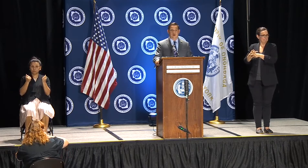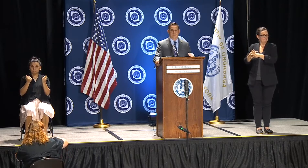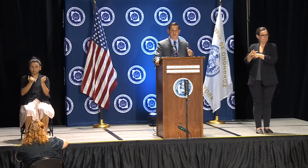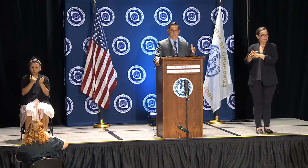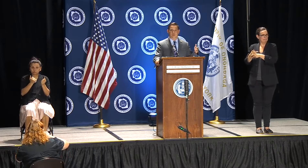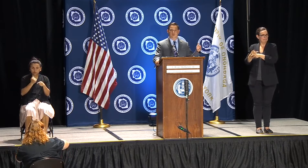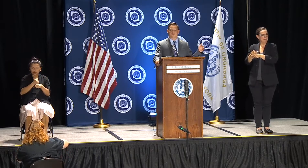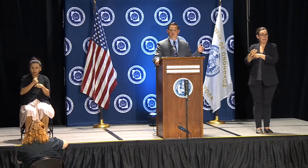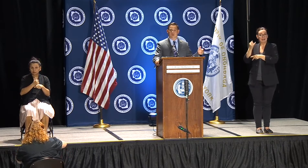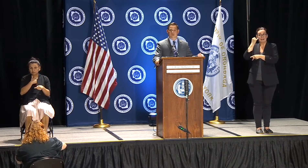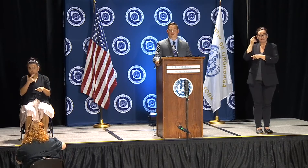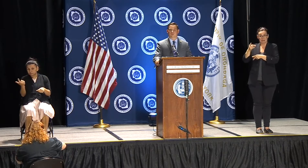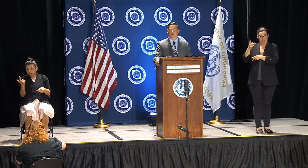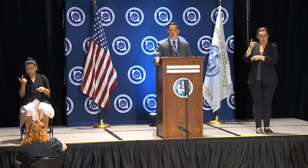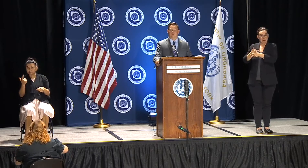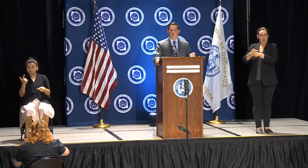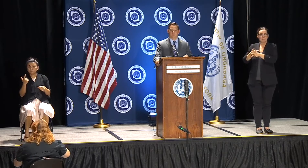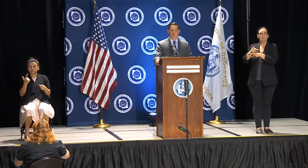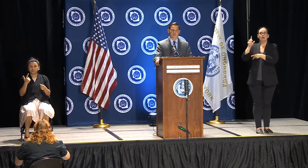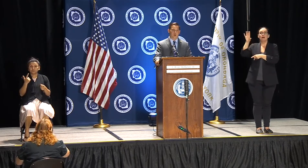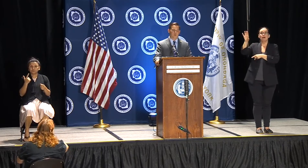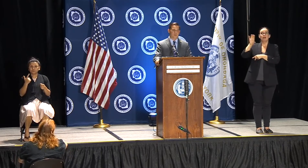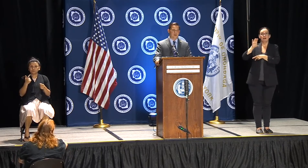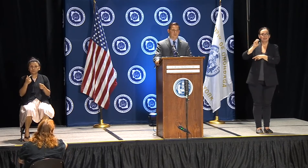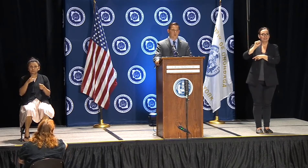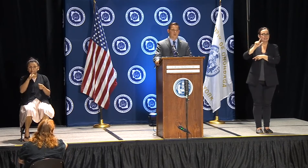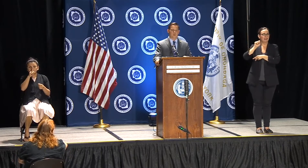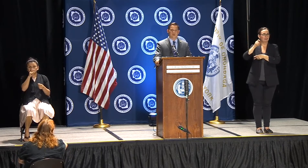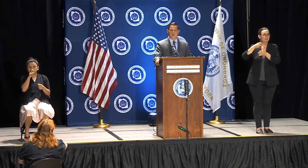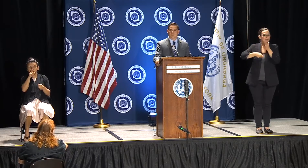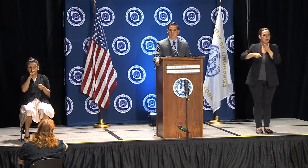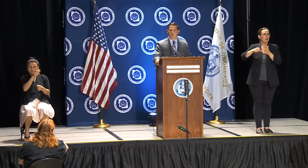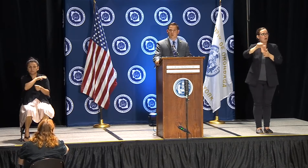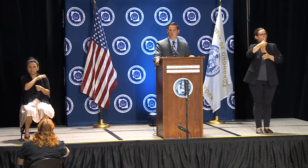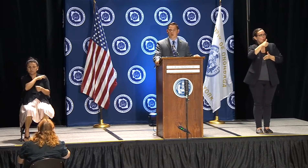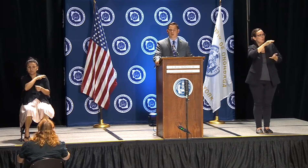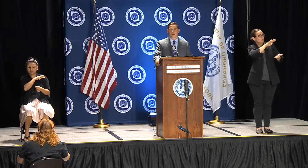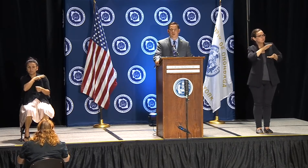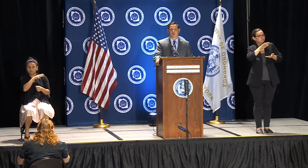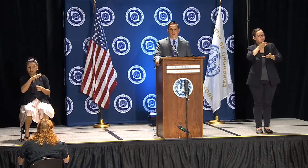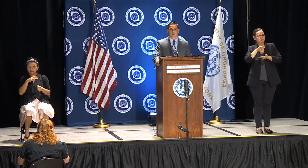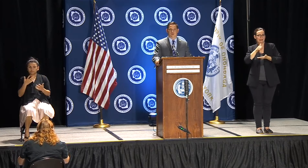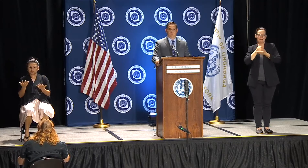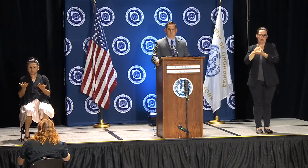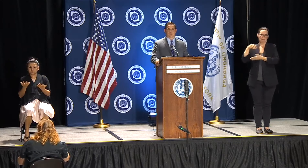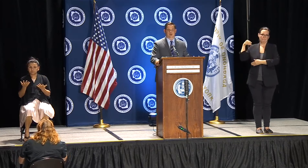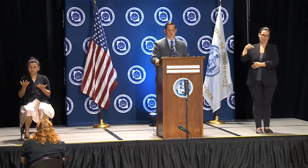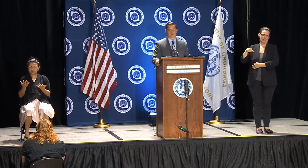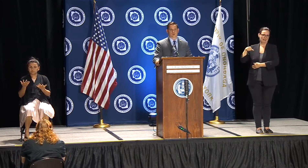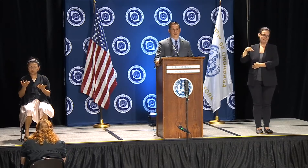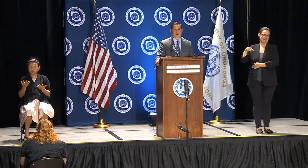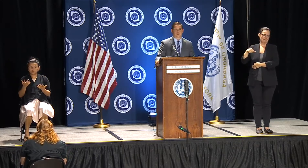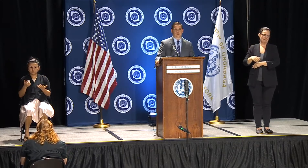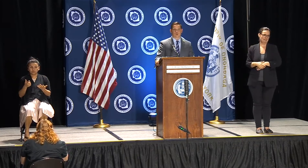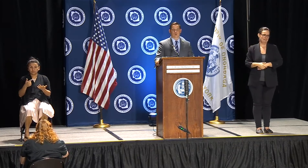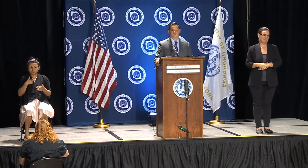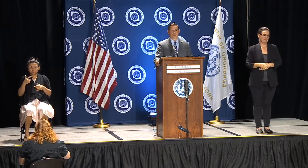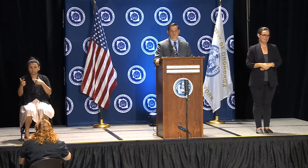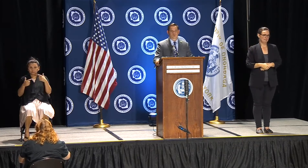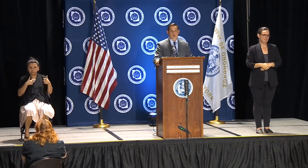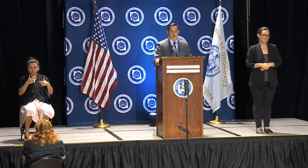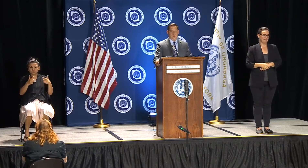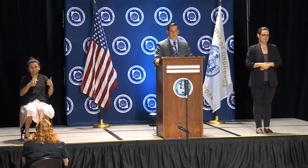lot of voluntary participation, a lot of people in this boat, we might get more than we think in this boat, right, with some of these schedules for